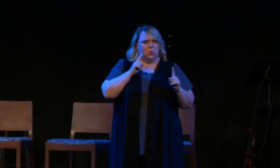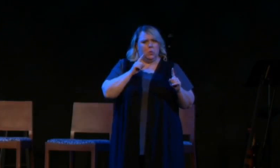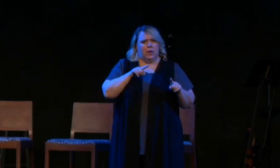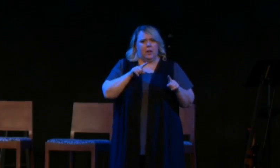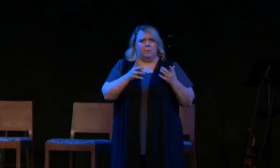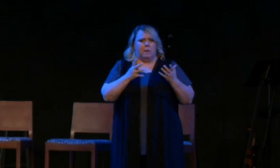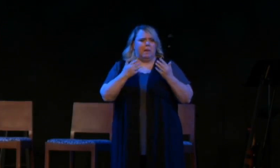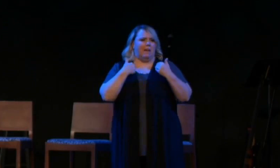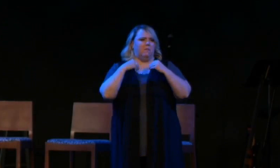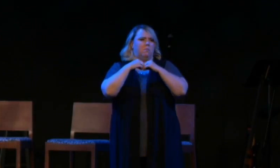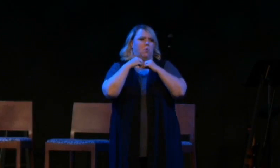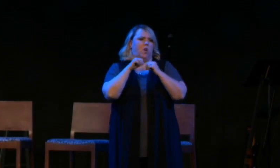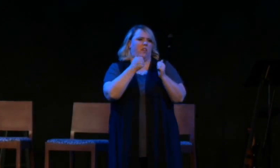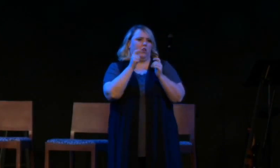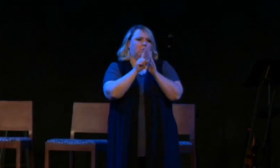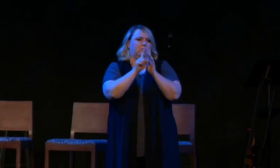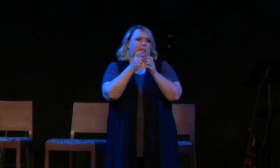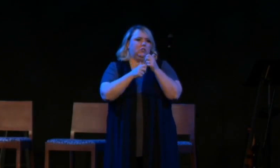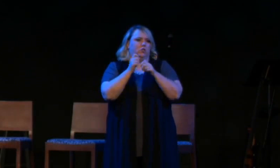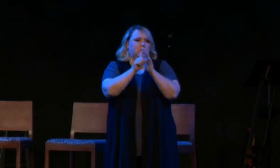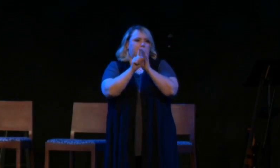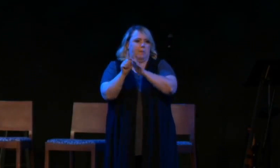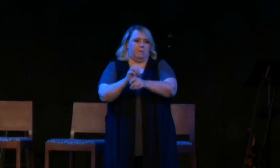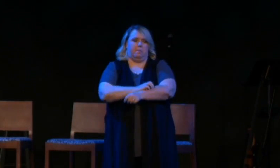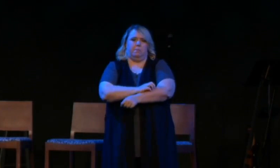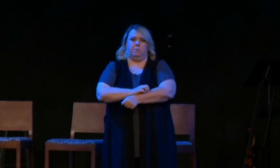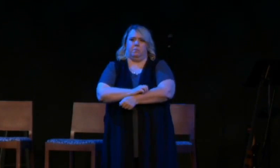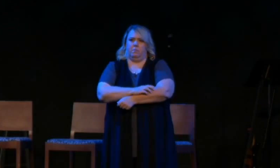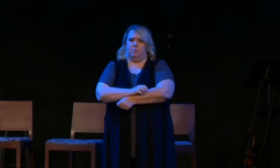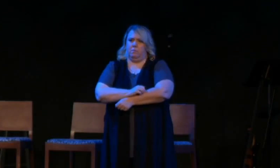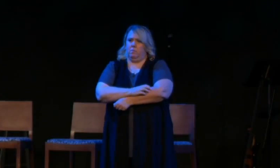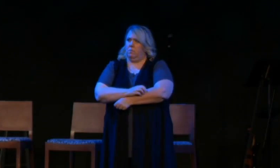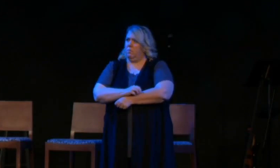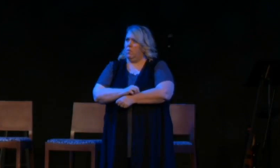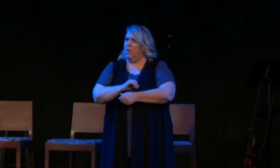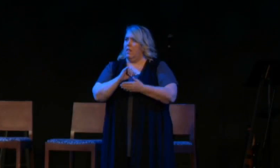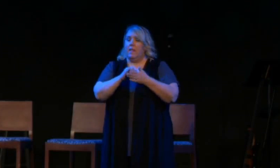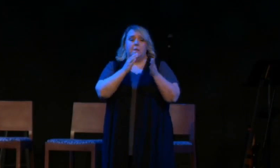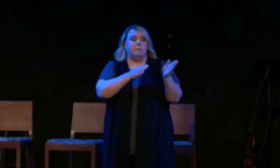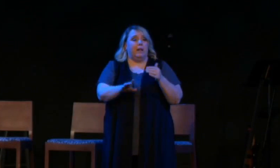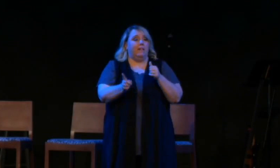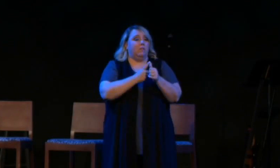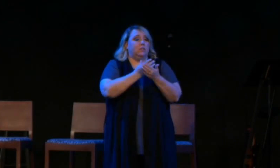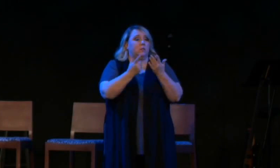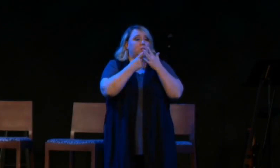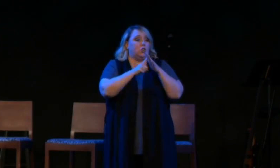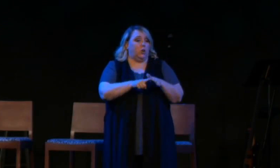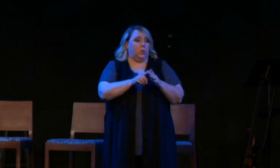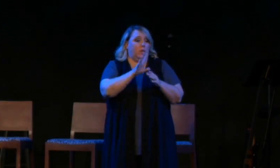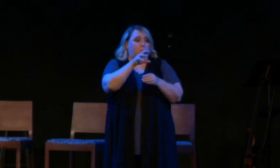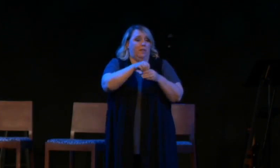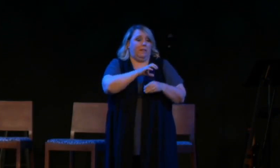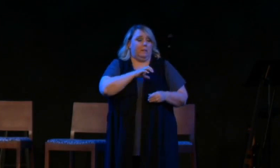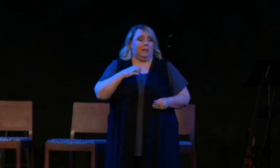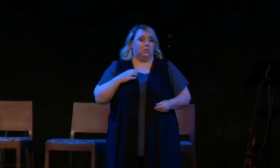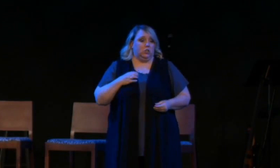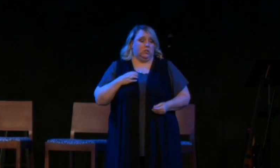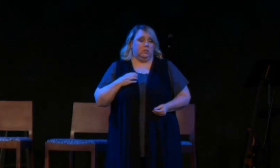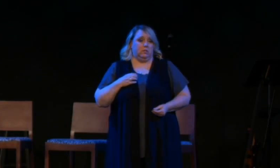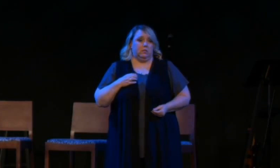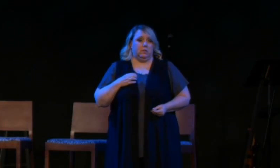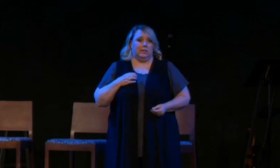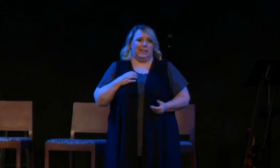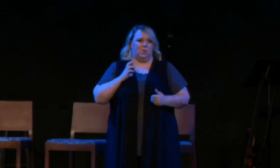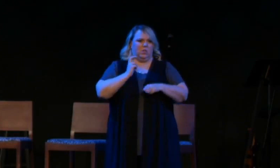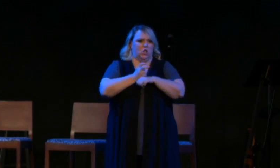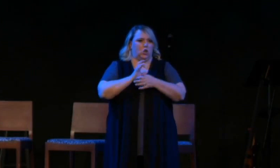be even more issues. This plan was the first thing we started with in the commission and was hard to